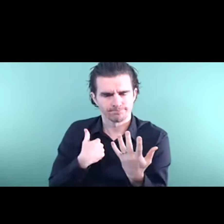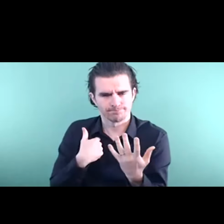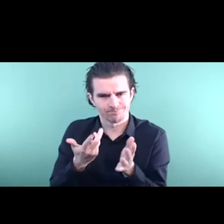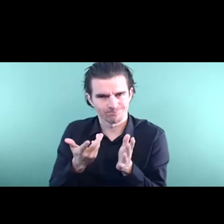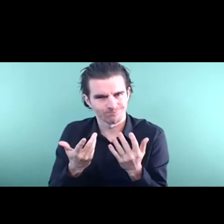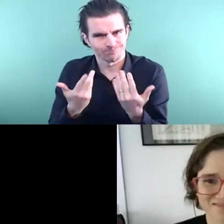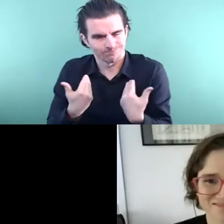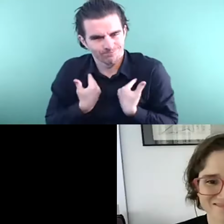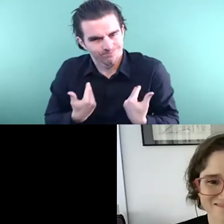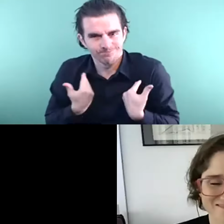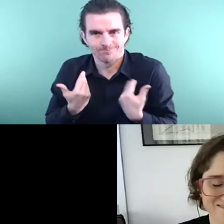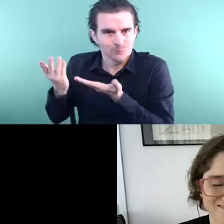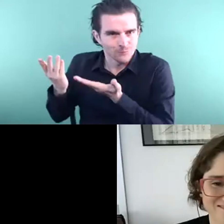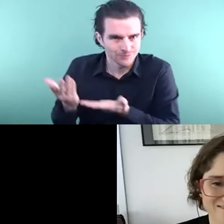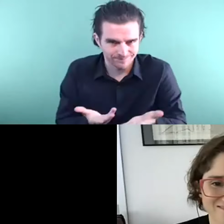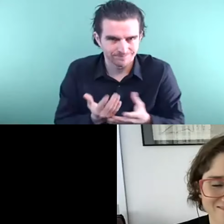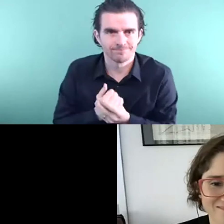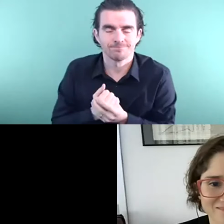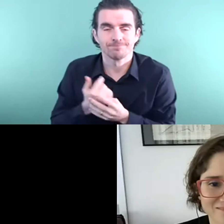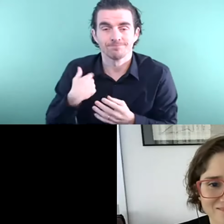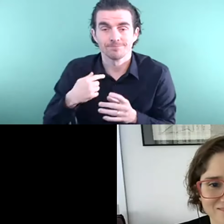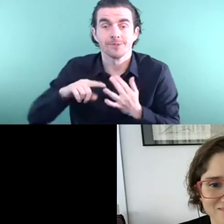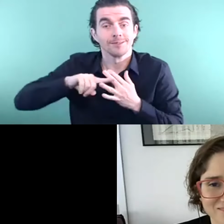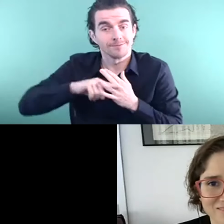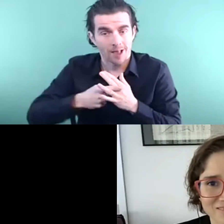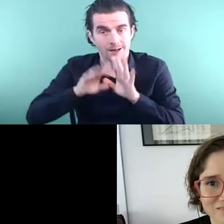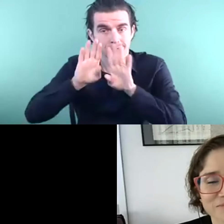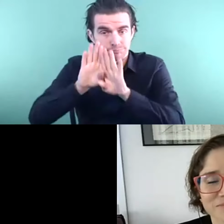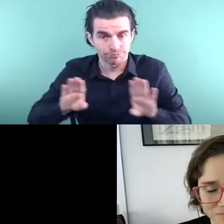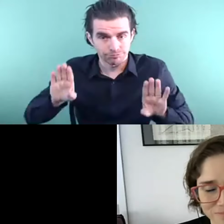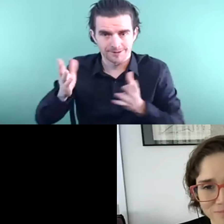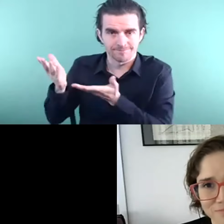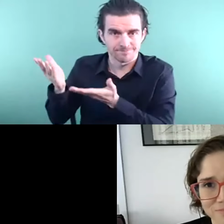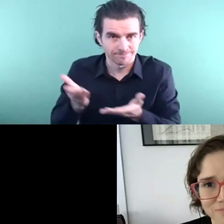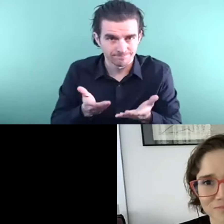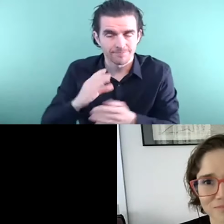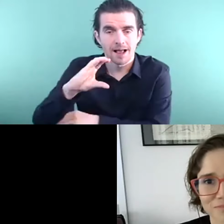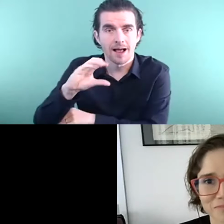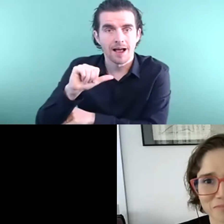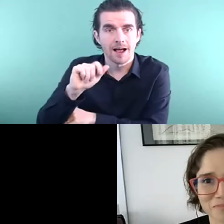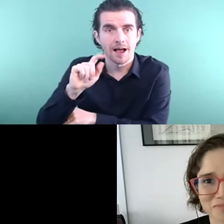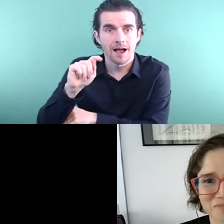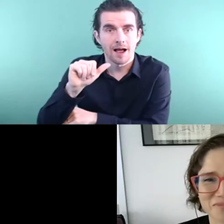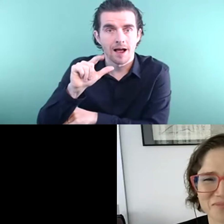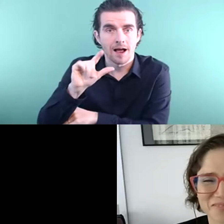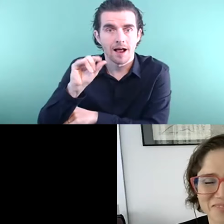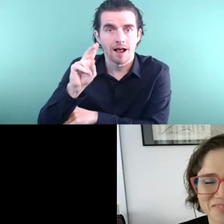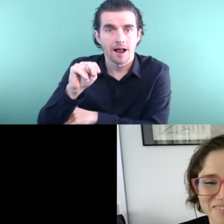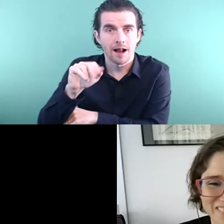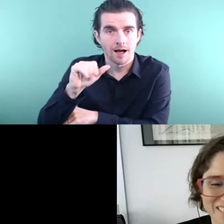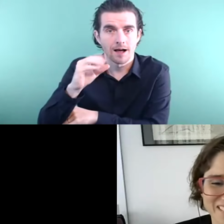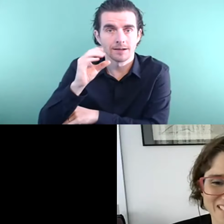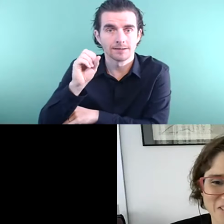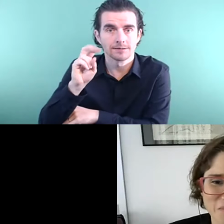the ambassador of Costa Rica to the United Nations in Geneva. But I think we all know Catalina better as